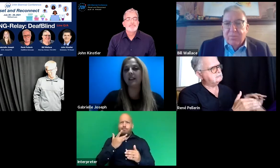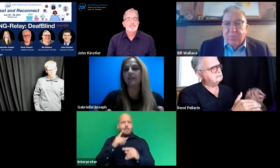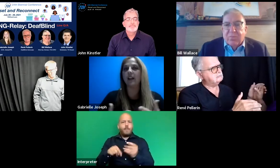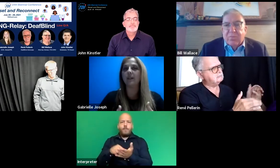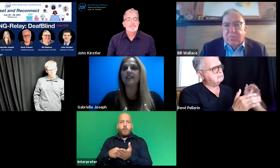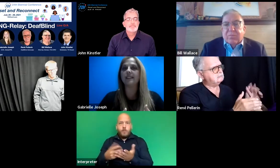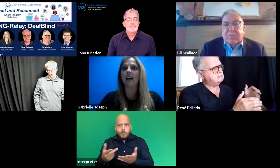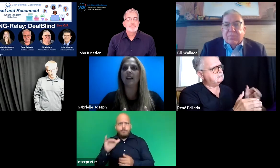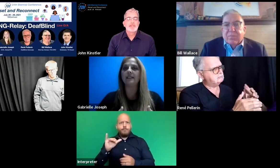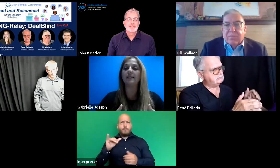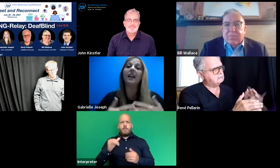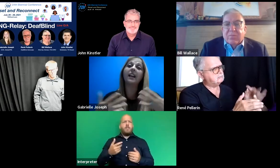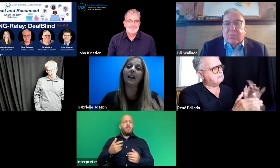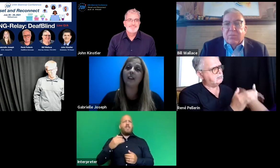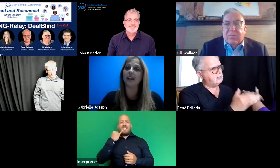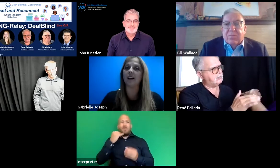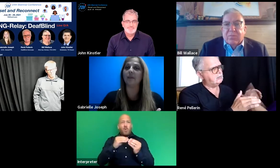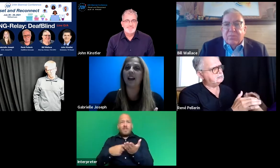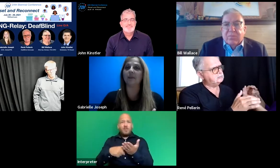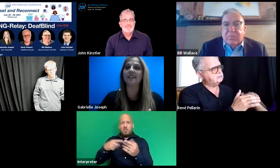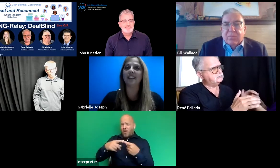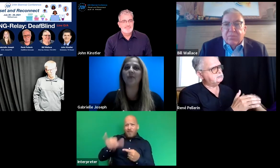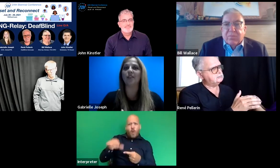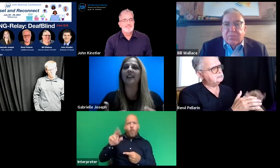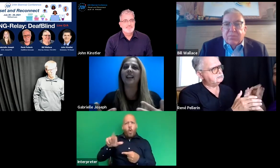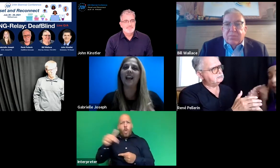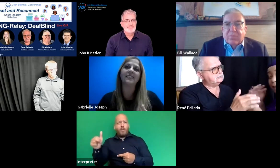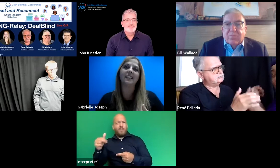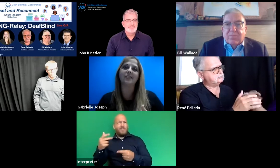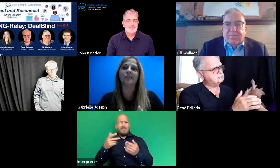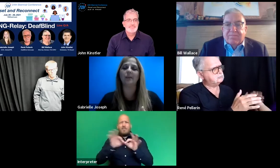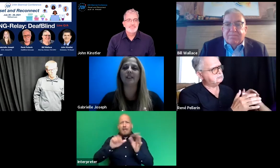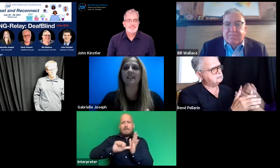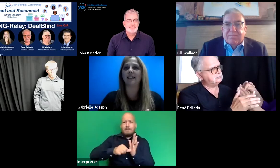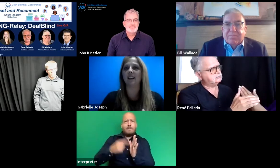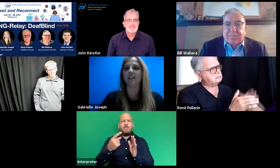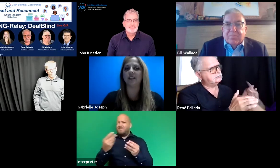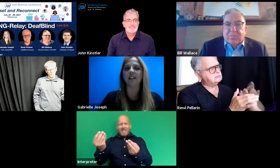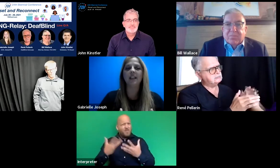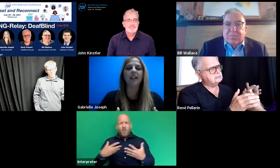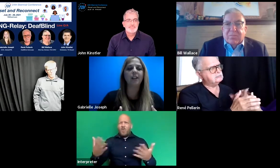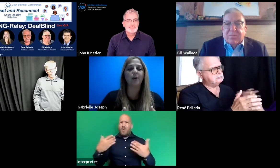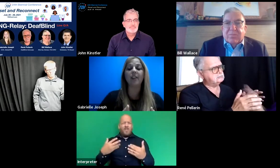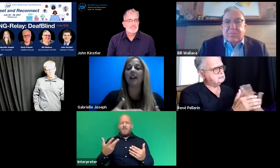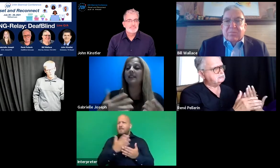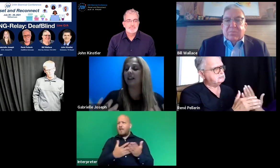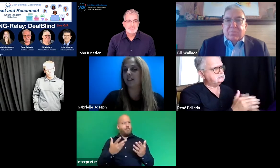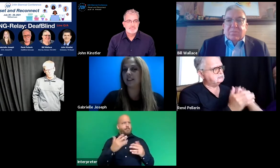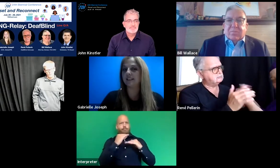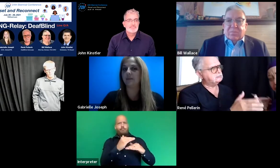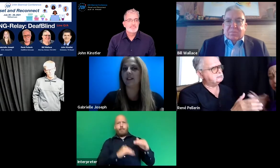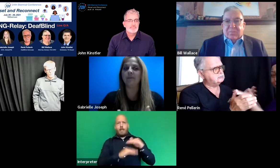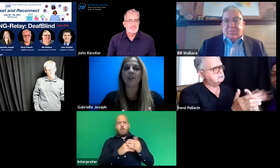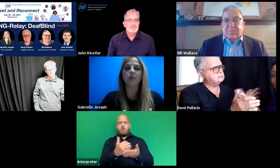able to give to emphasize not having income caps in order to get access to some of this technology, you know, that is